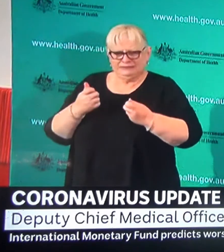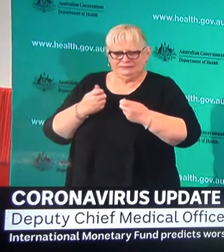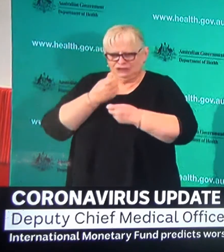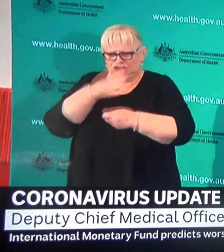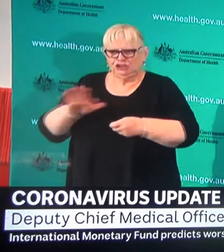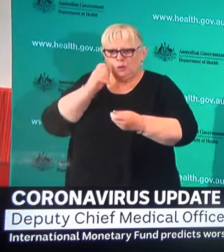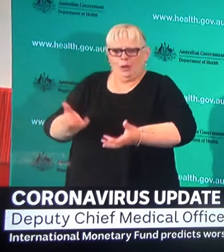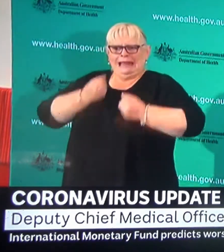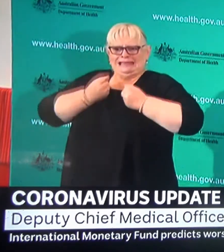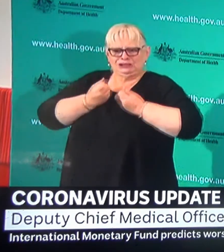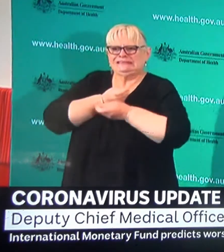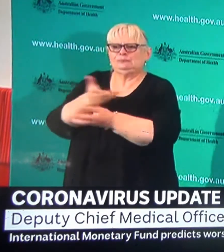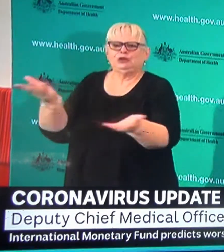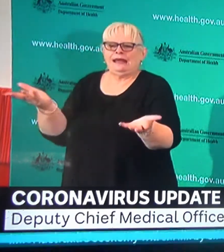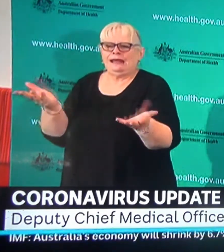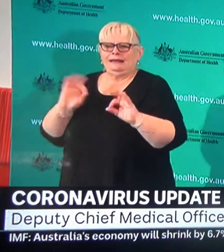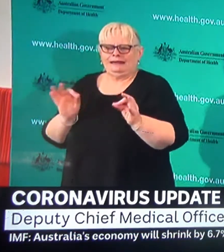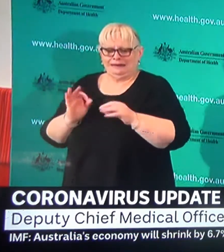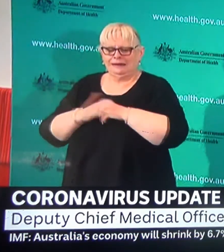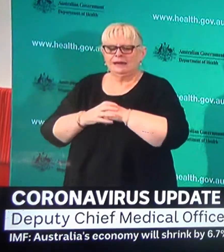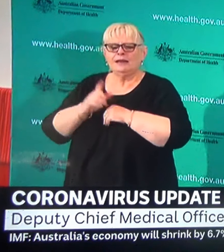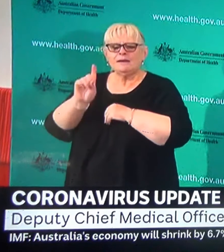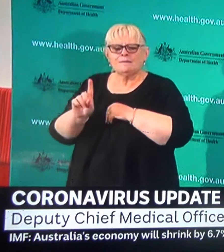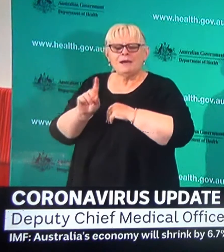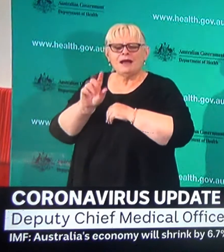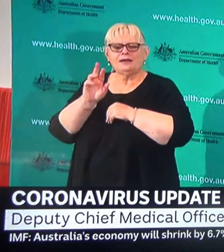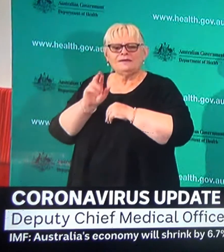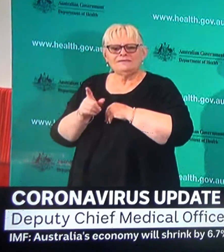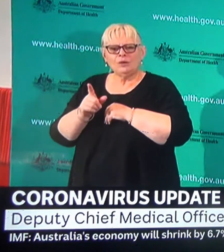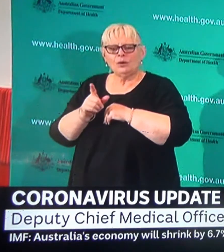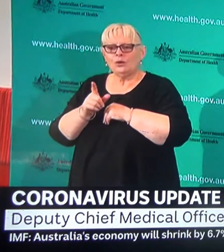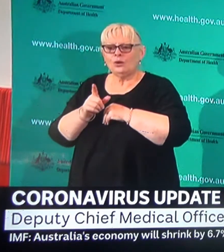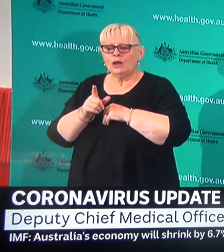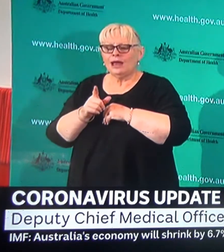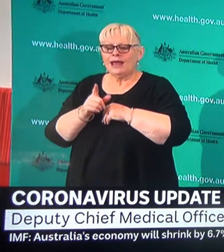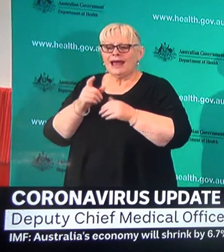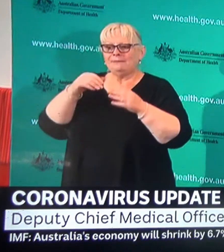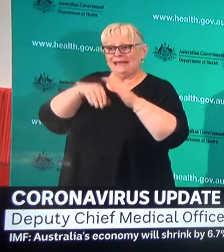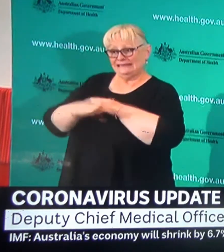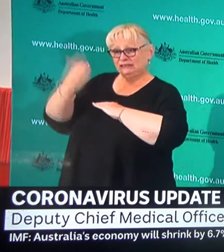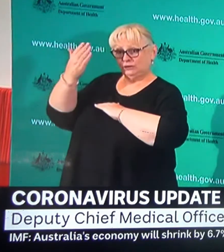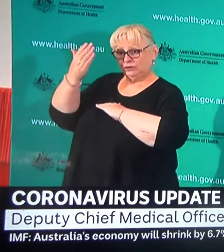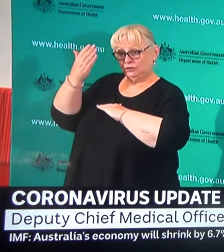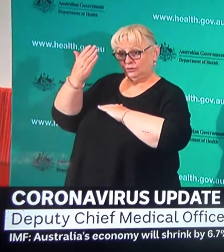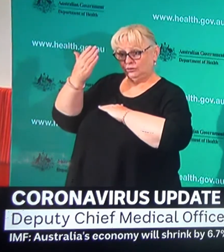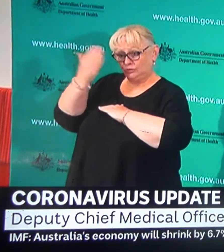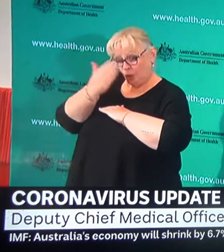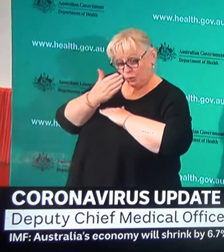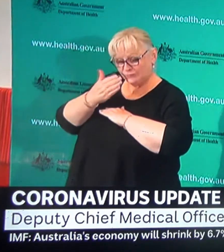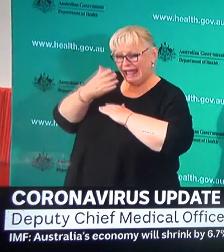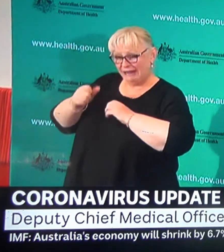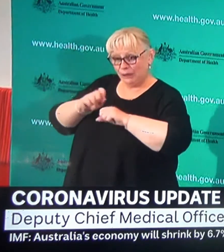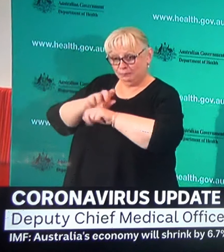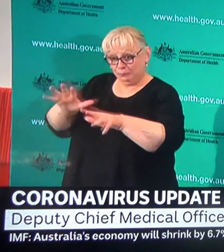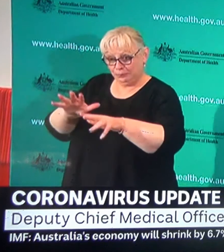of children to get infected. In terms of the potential outbreaks that have been associated with in schools,